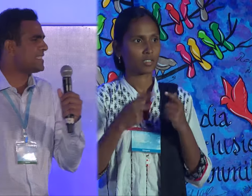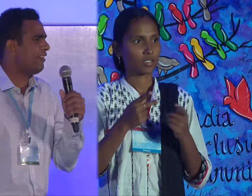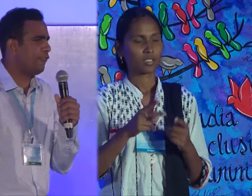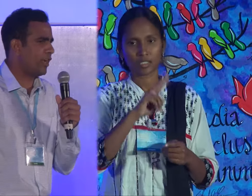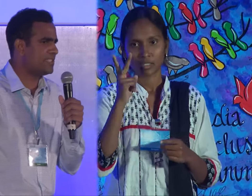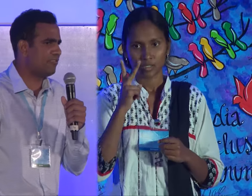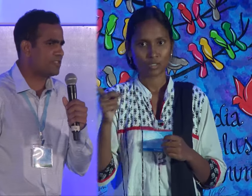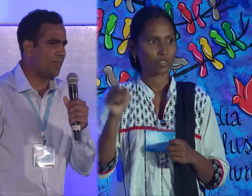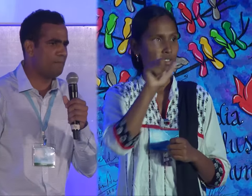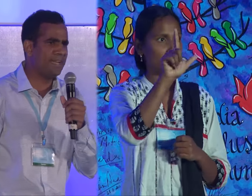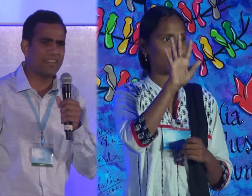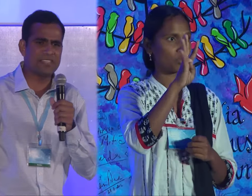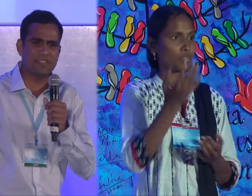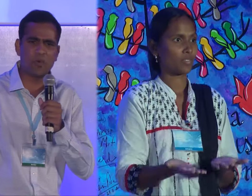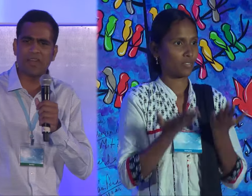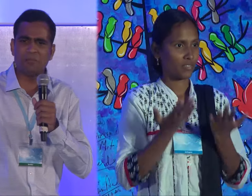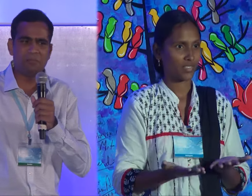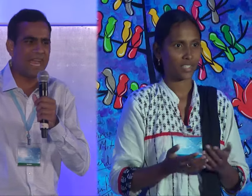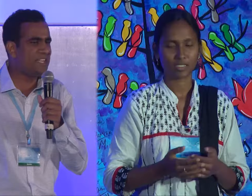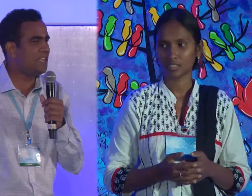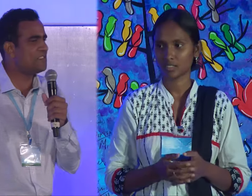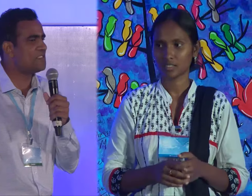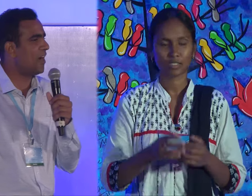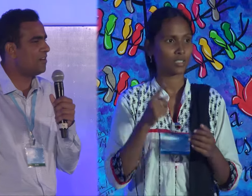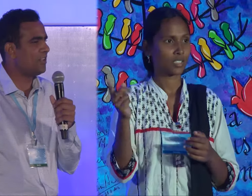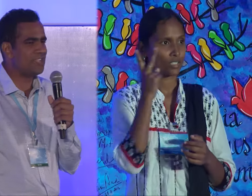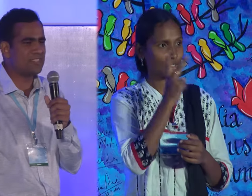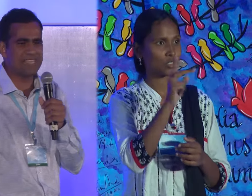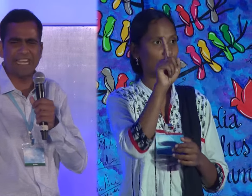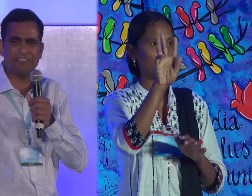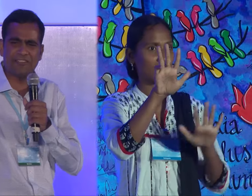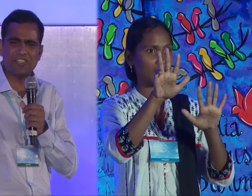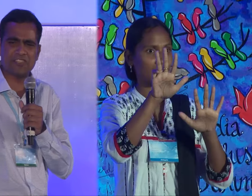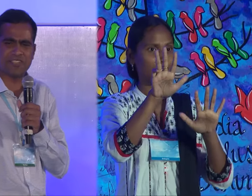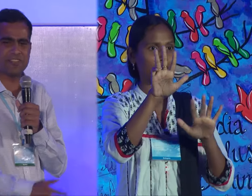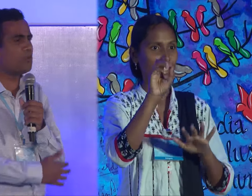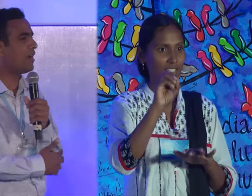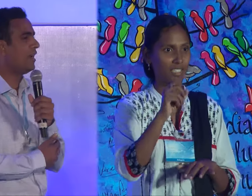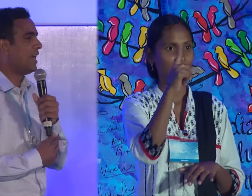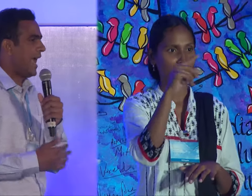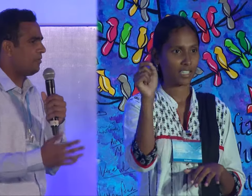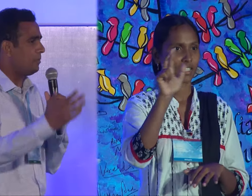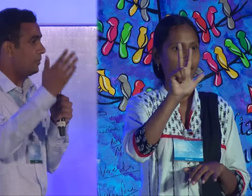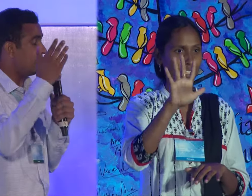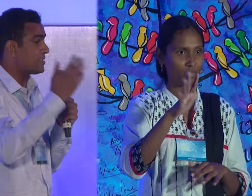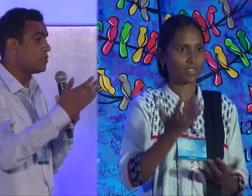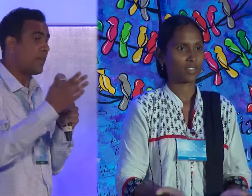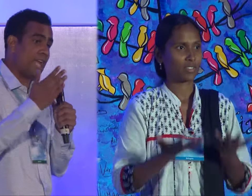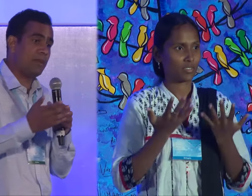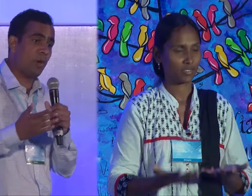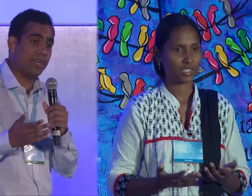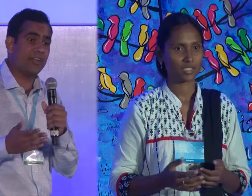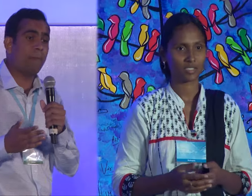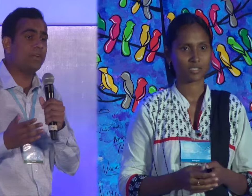beat, he's 74 kg, we saw him beat wrestlers who are 90 kgs, 100 kgs, 85 kgs, wrestlers who